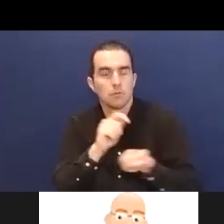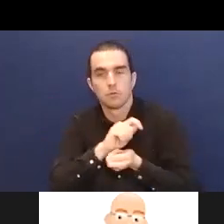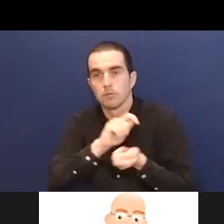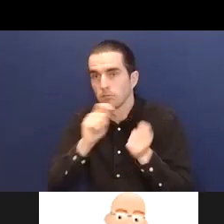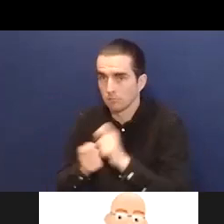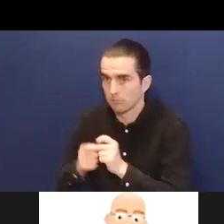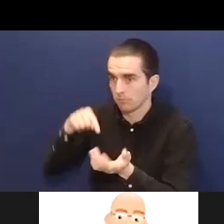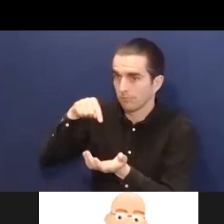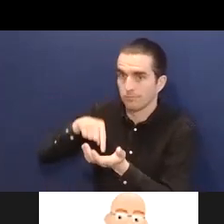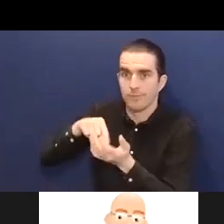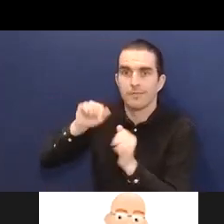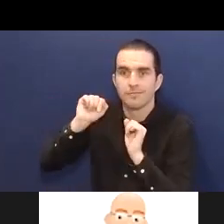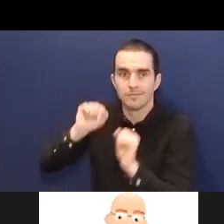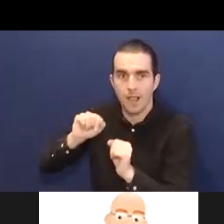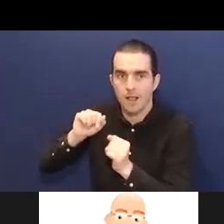Anyone else?